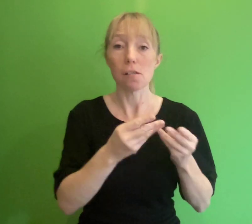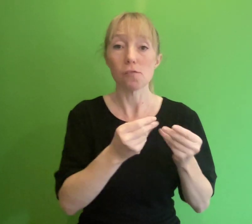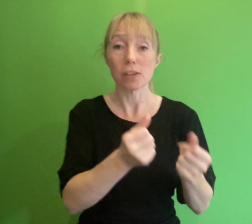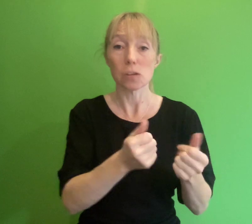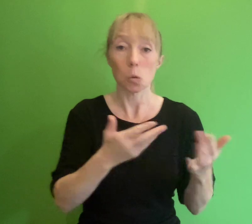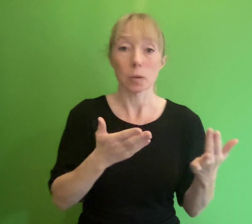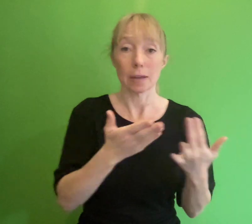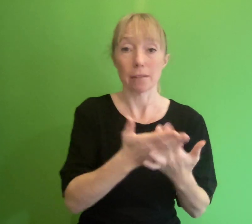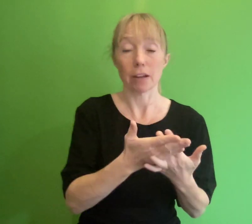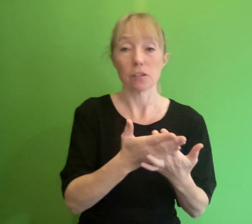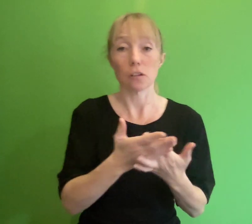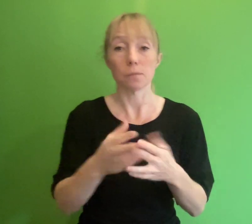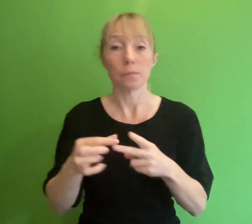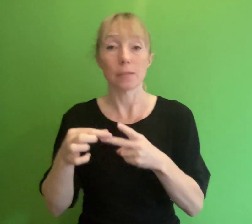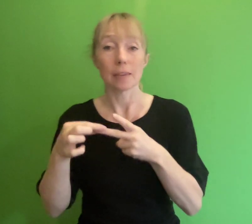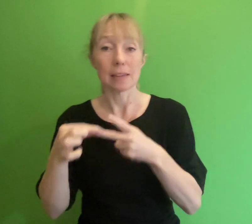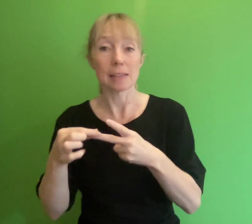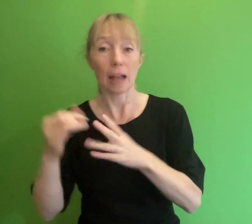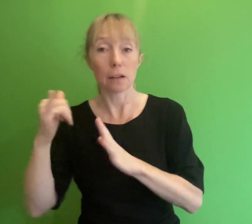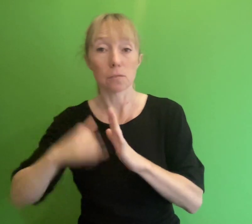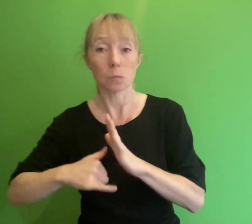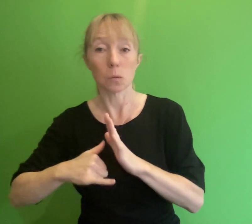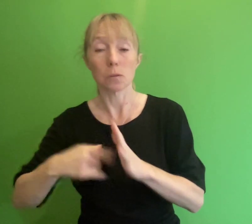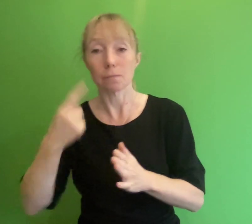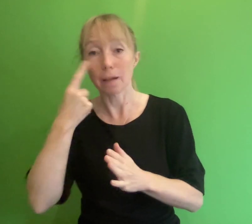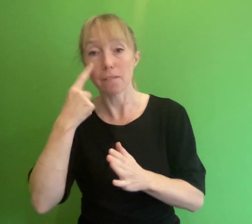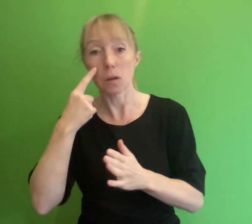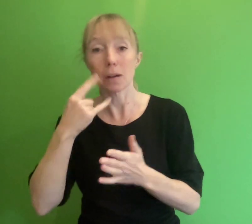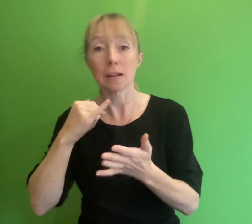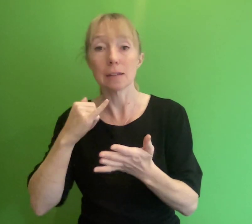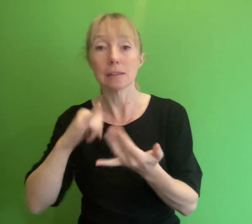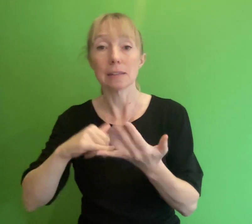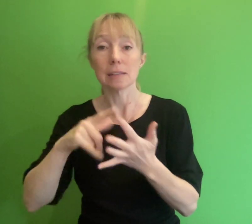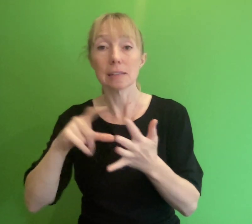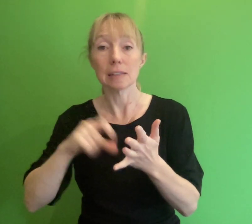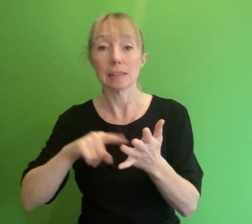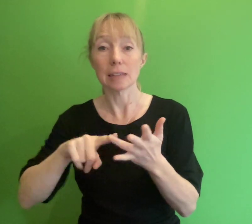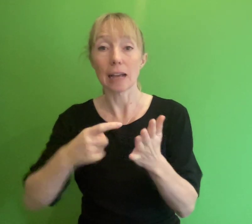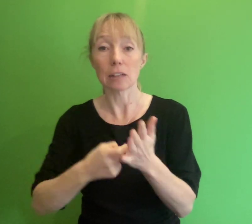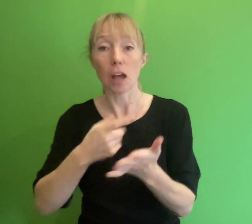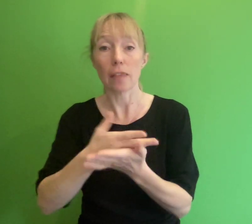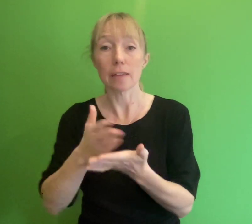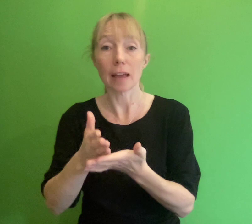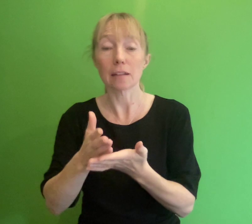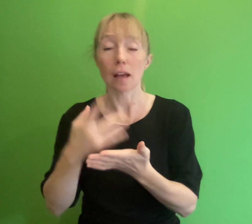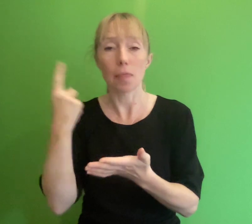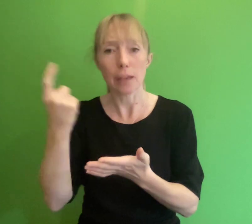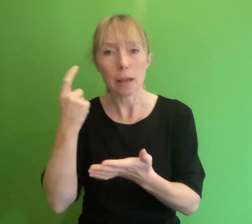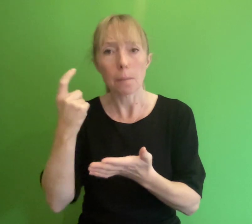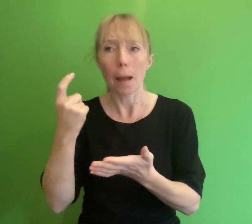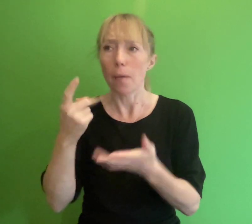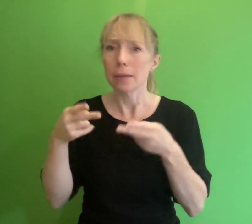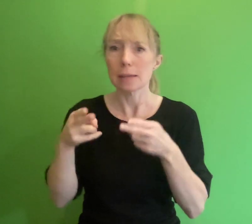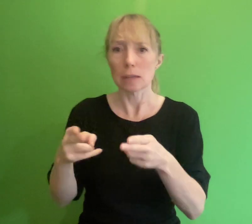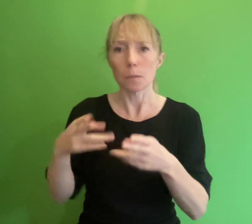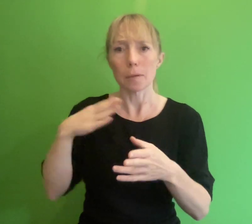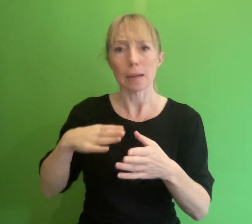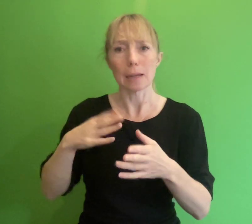second looks across the sector to consider the systems that need to change so that literature is inclusive to deaf and disabled